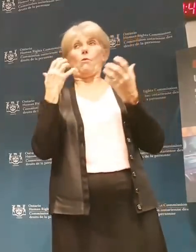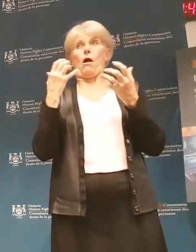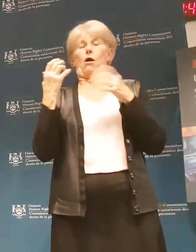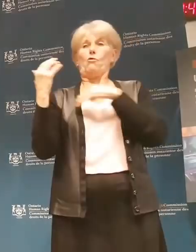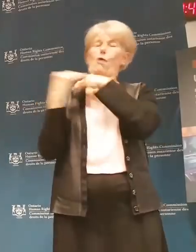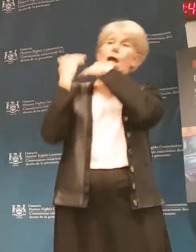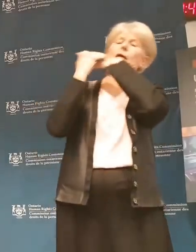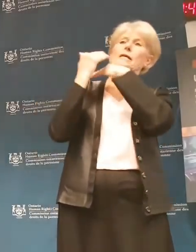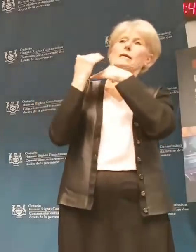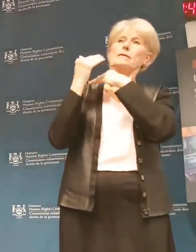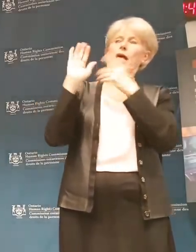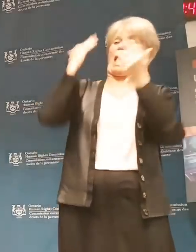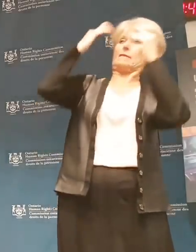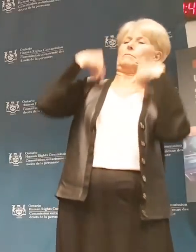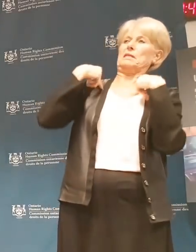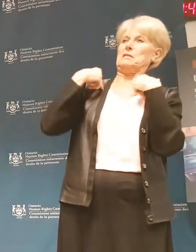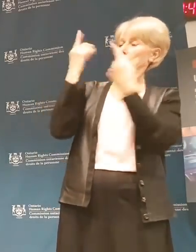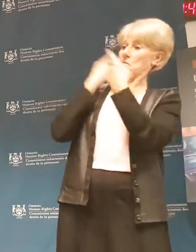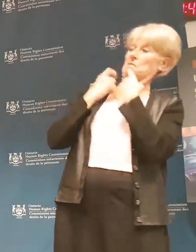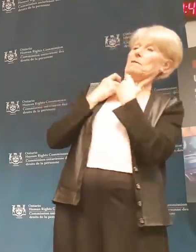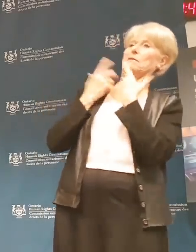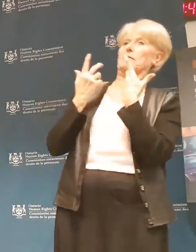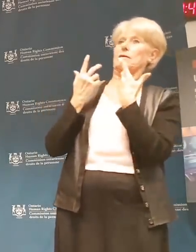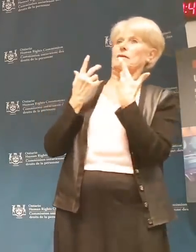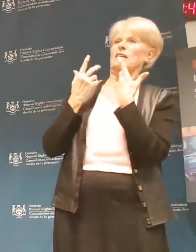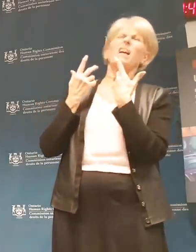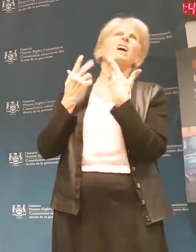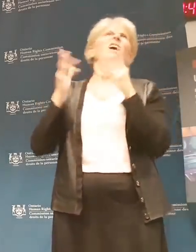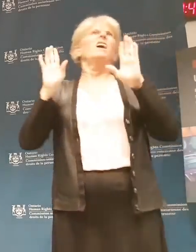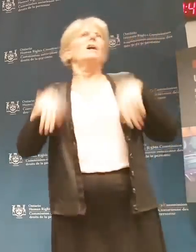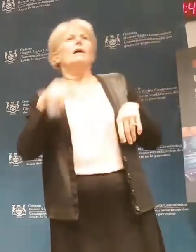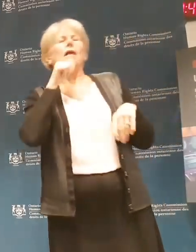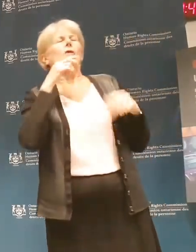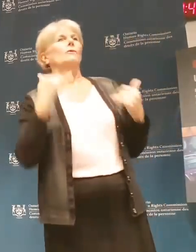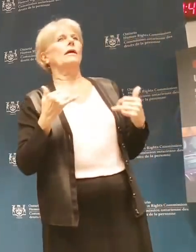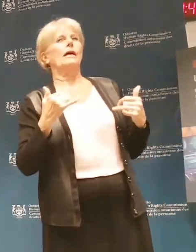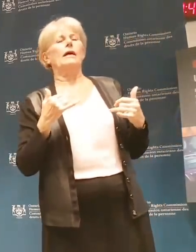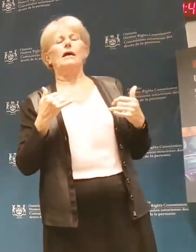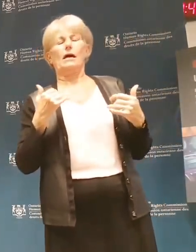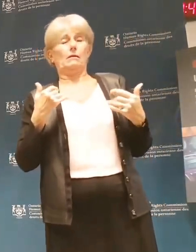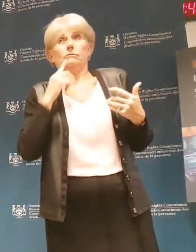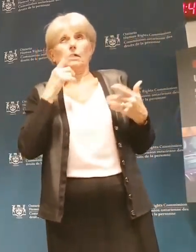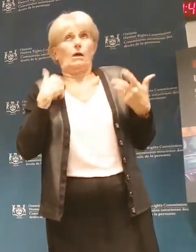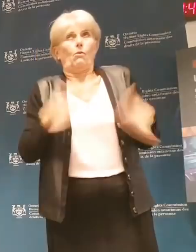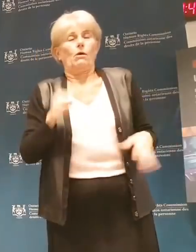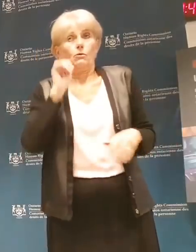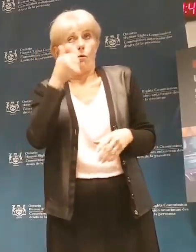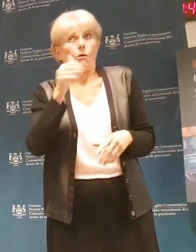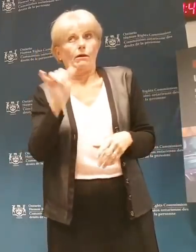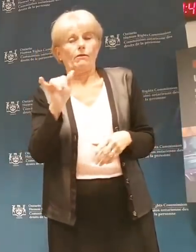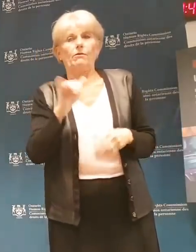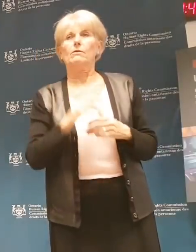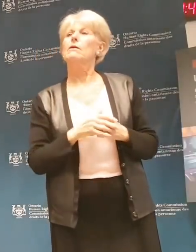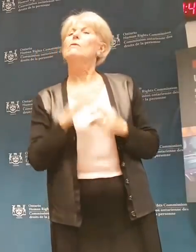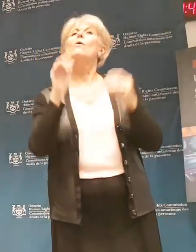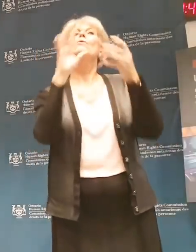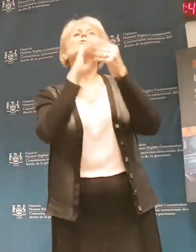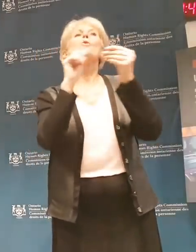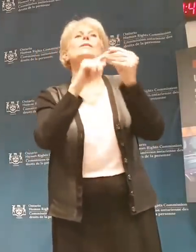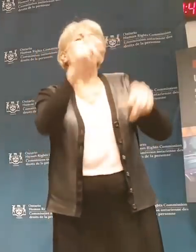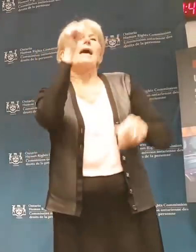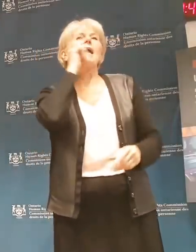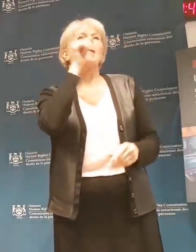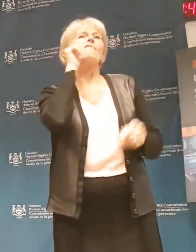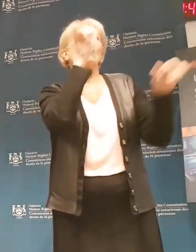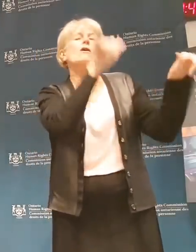harassed, hassled, questioned? Maybe not today. Maybe not tomorrow either. These stories are everyday, they